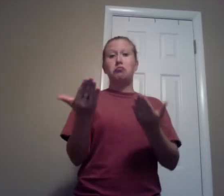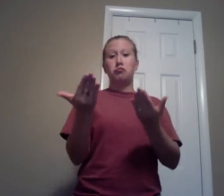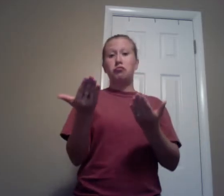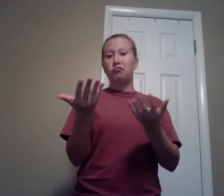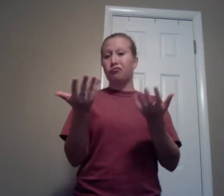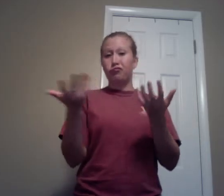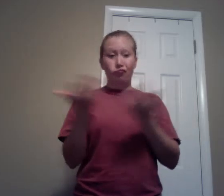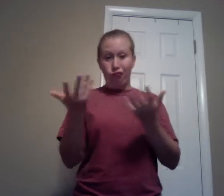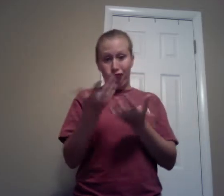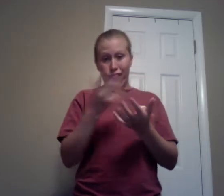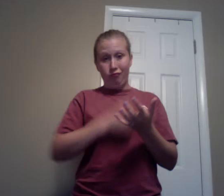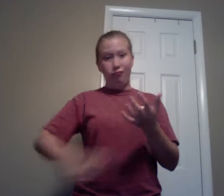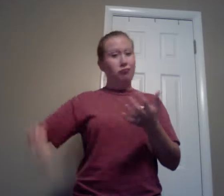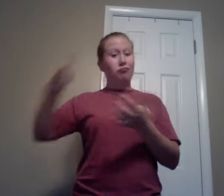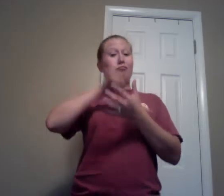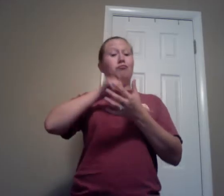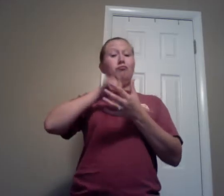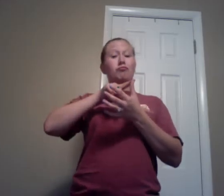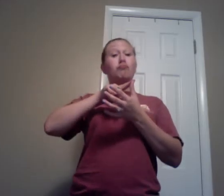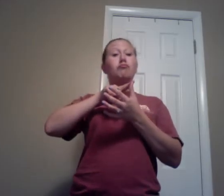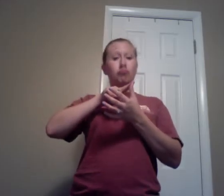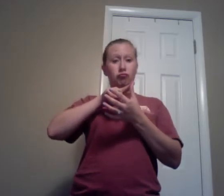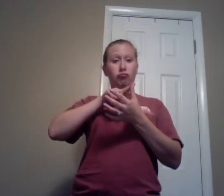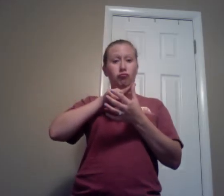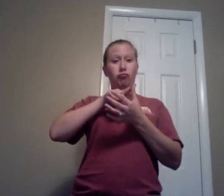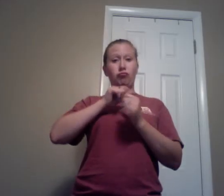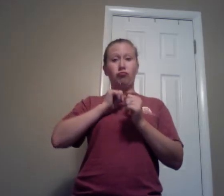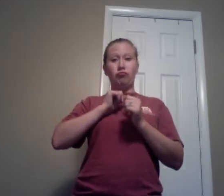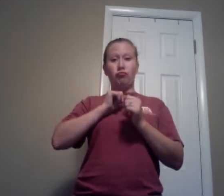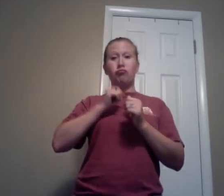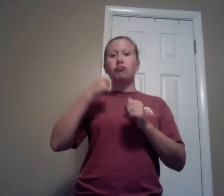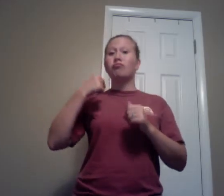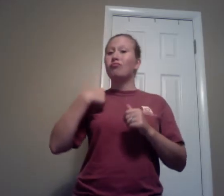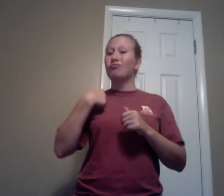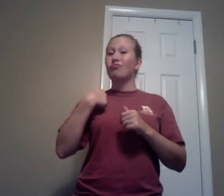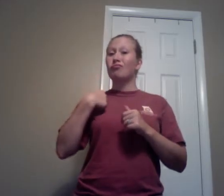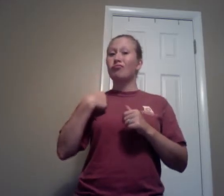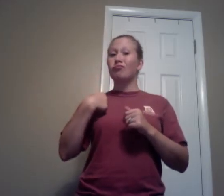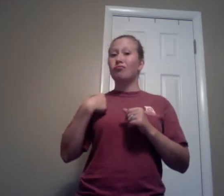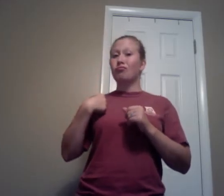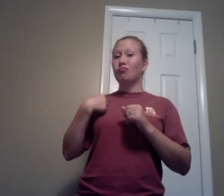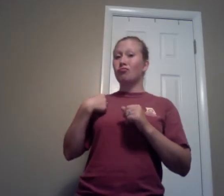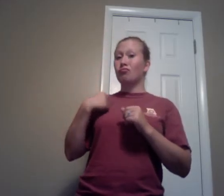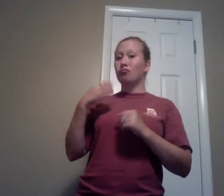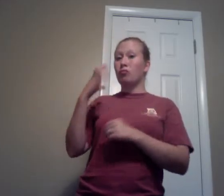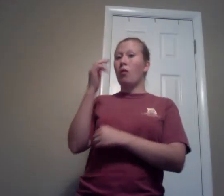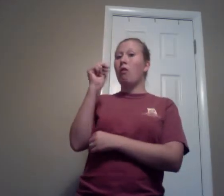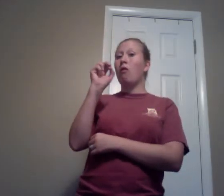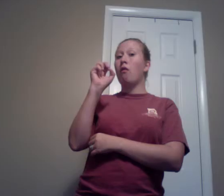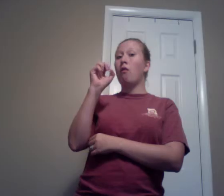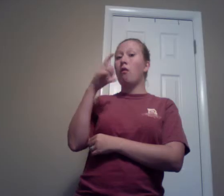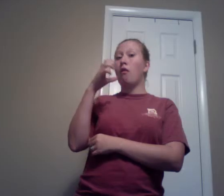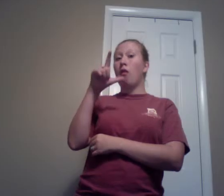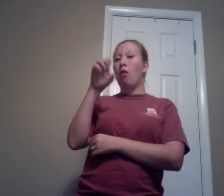of time. First of all, you're also going to be on what we call a clear liquid diet the day before your